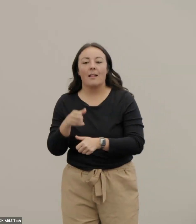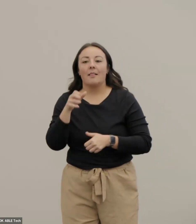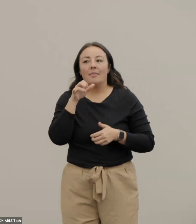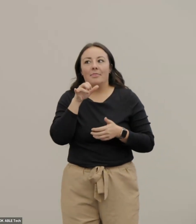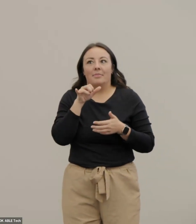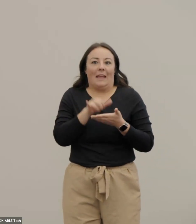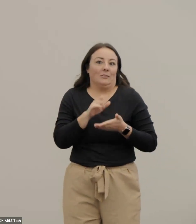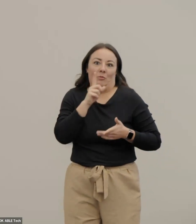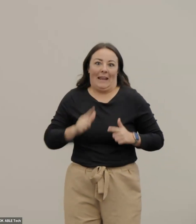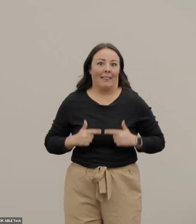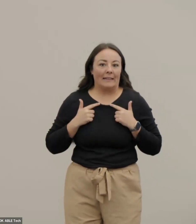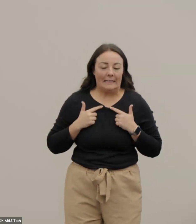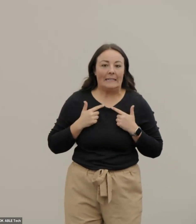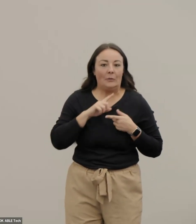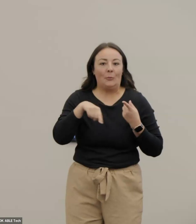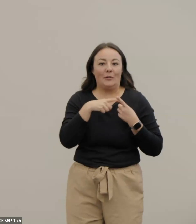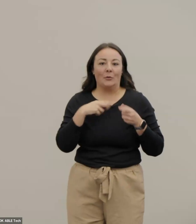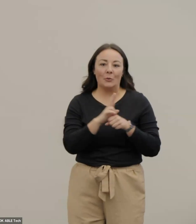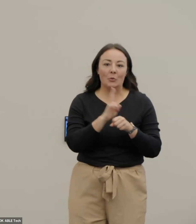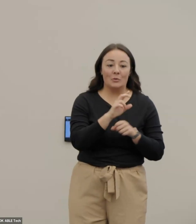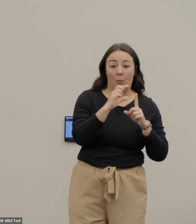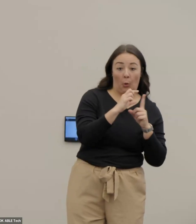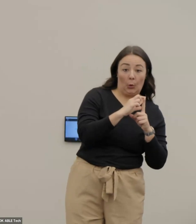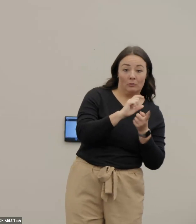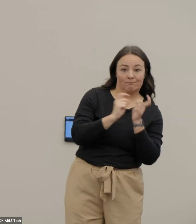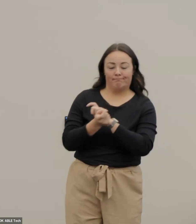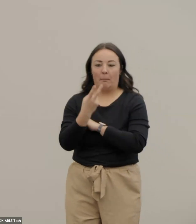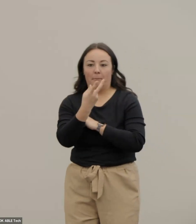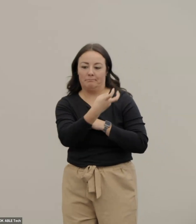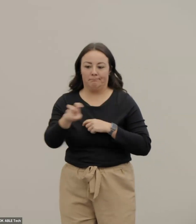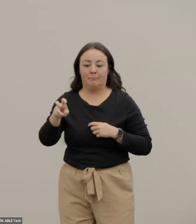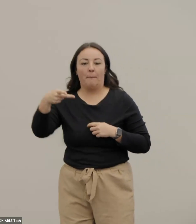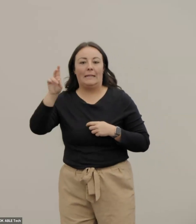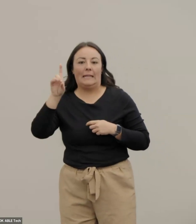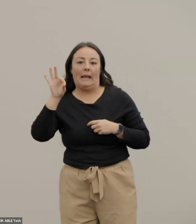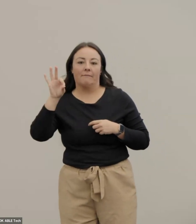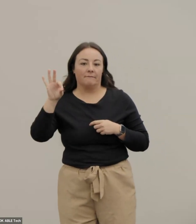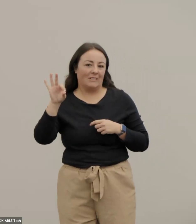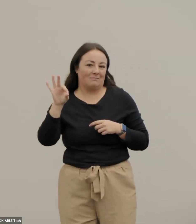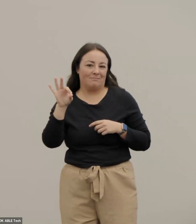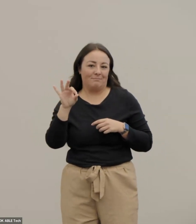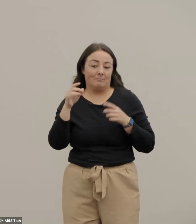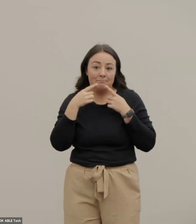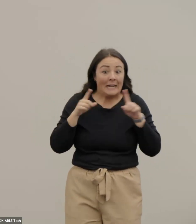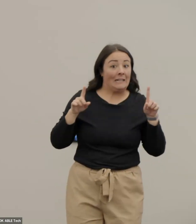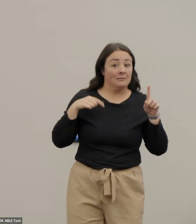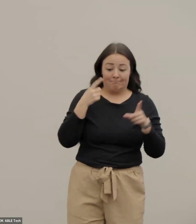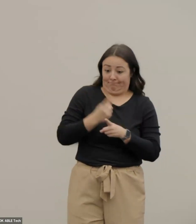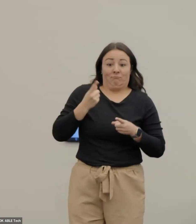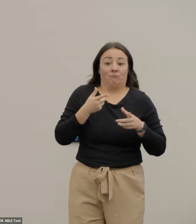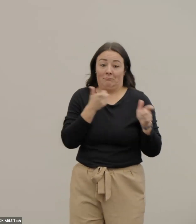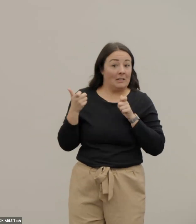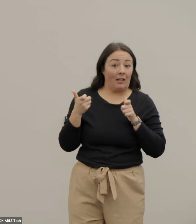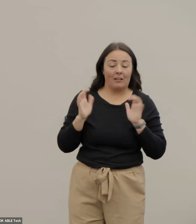you're exporting from Word to a PDF. Are you going to be compliant right out of the chute? The answer is no. I can definitively tell you,